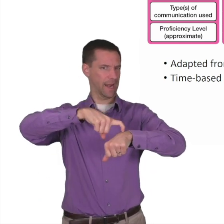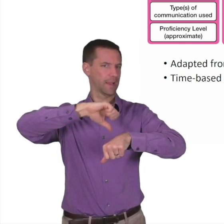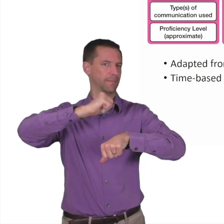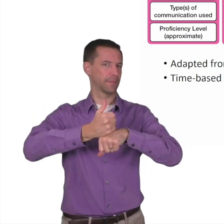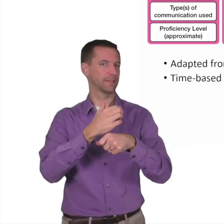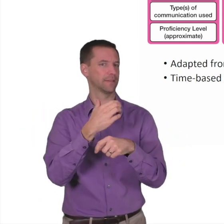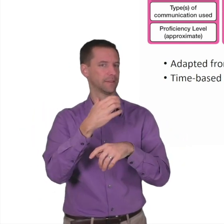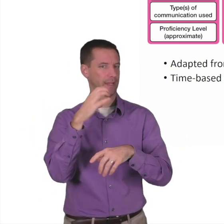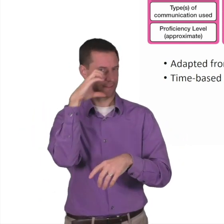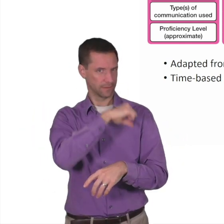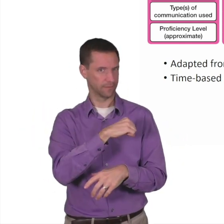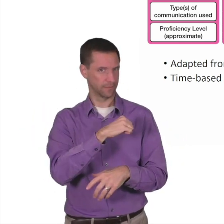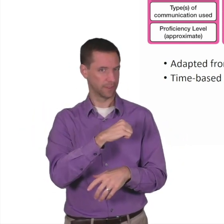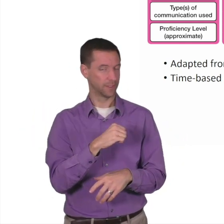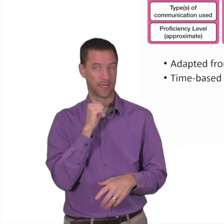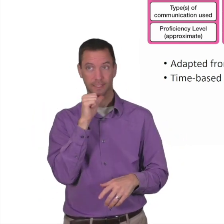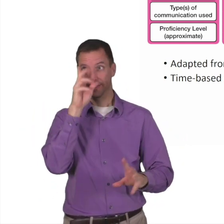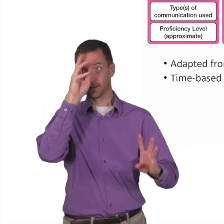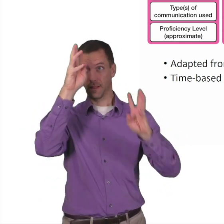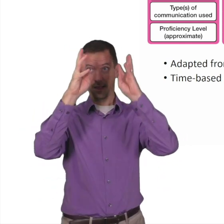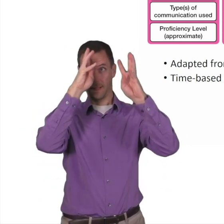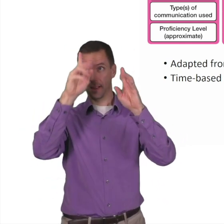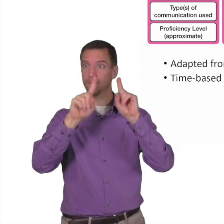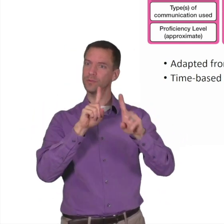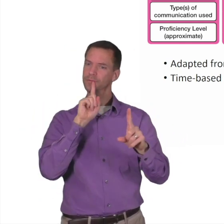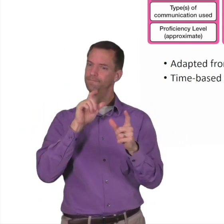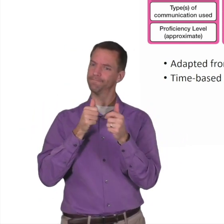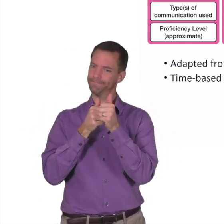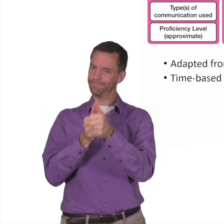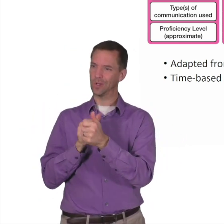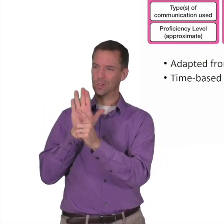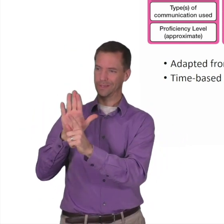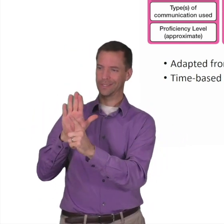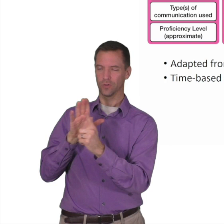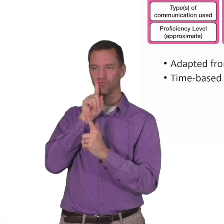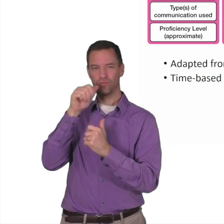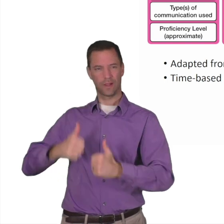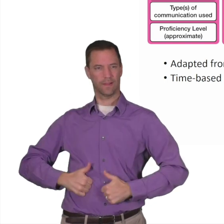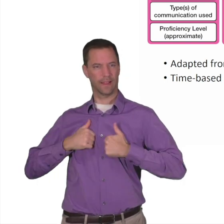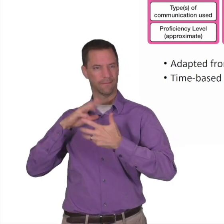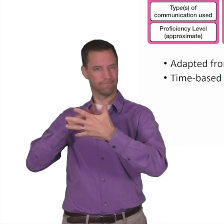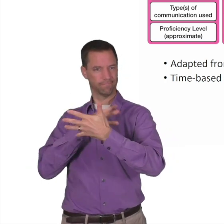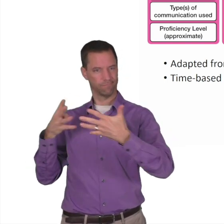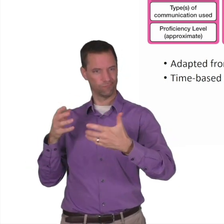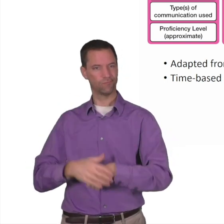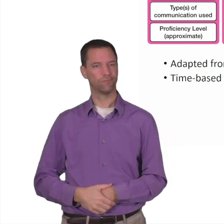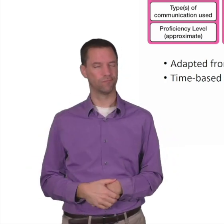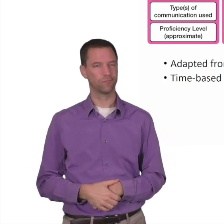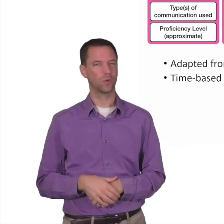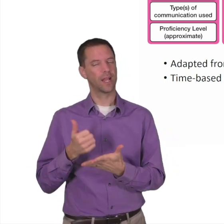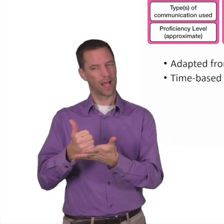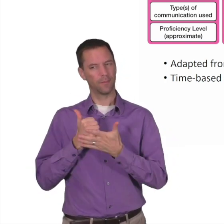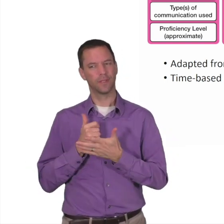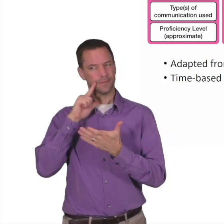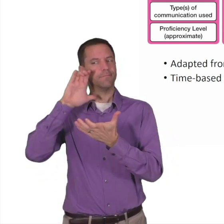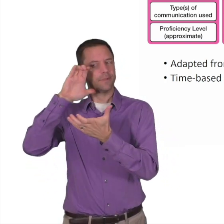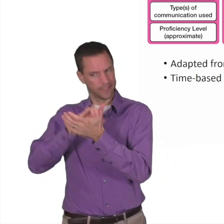that this is a time-based estimate. The numbers are not just being made up, it's actually following their real-life schedule, and